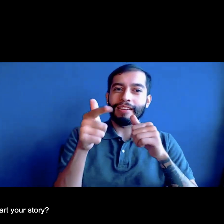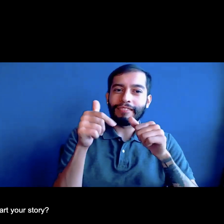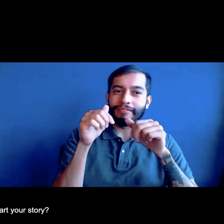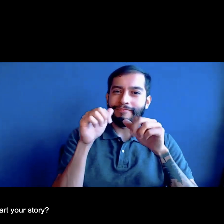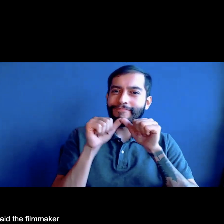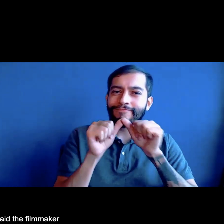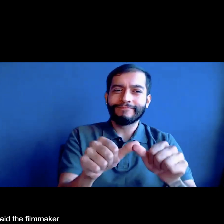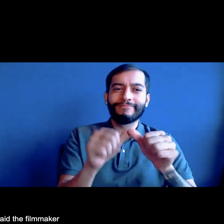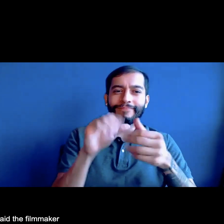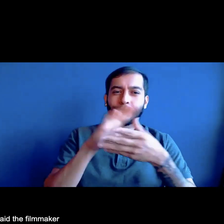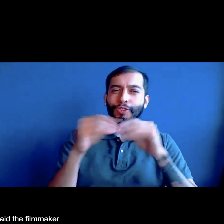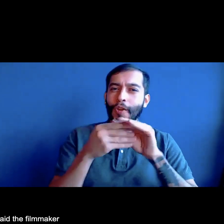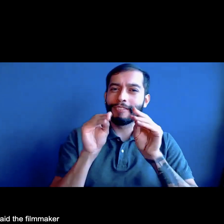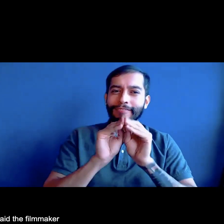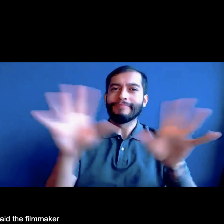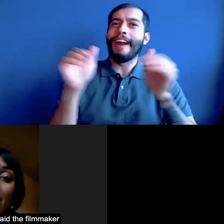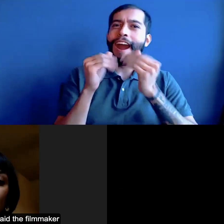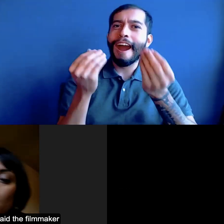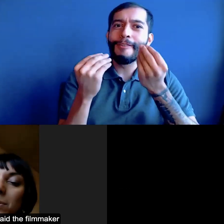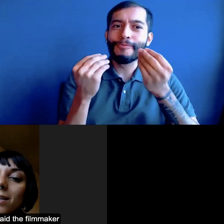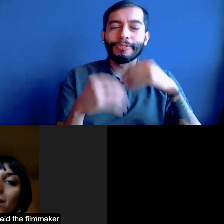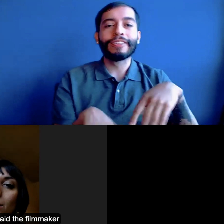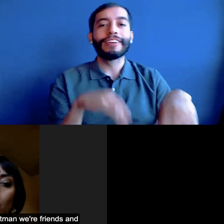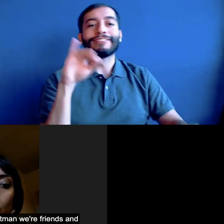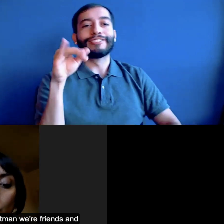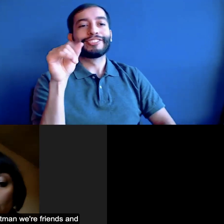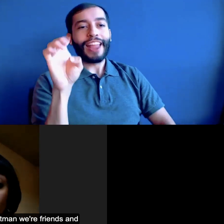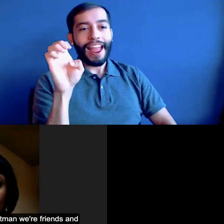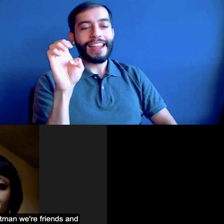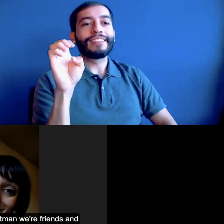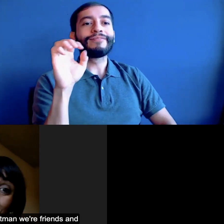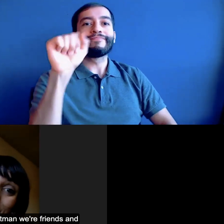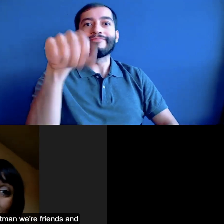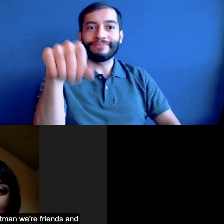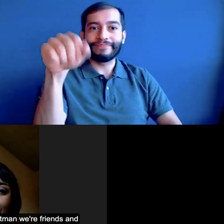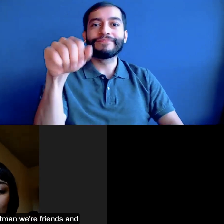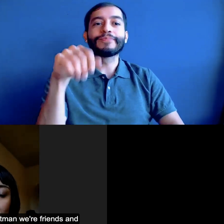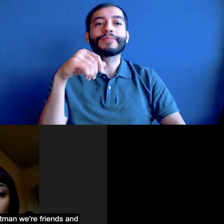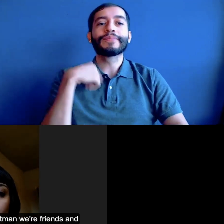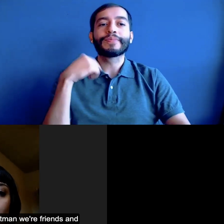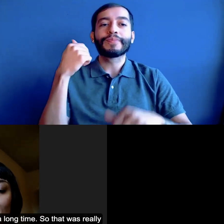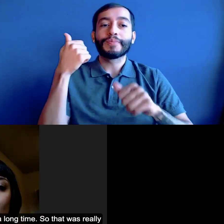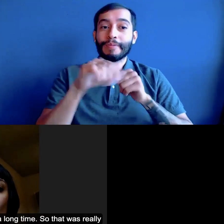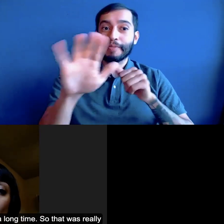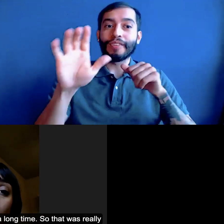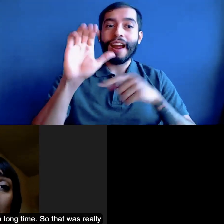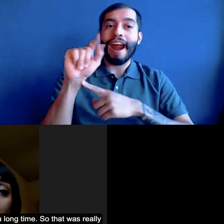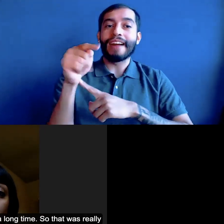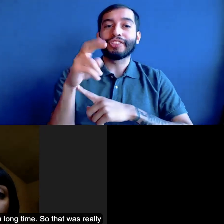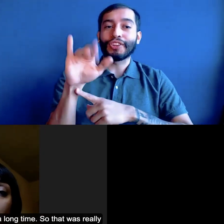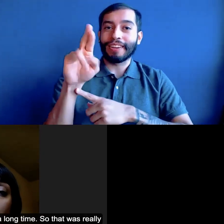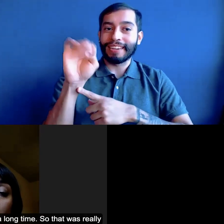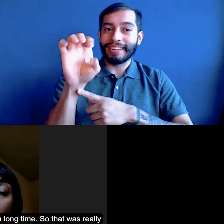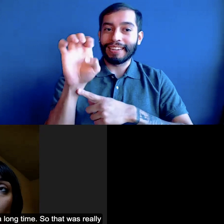Yeah, so like I said, the filmmaker, Catherine Sweetman, we're friends and we've been friends for a long time. So that